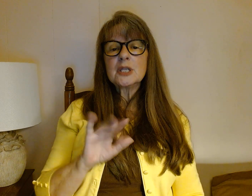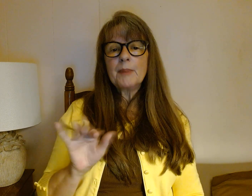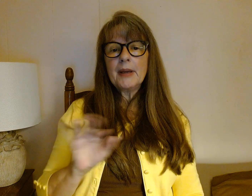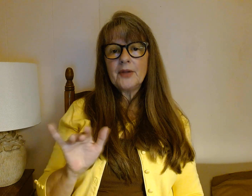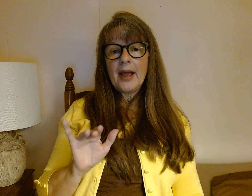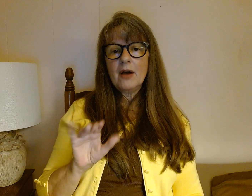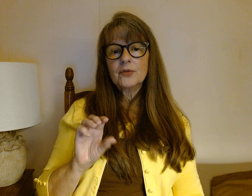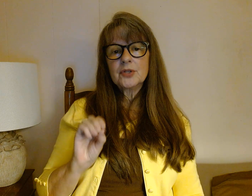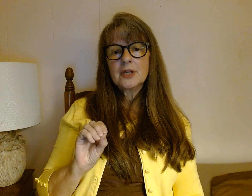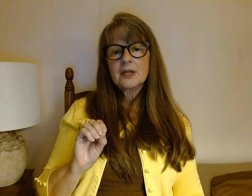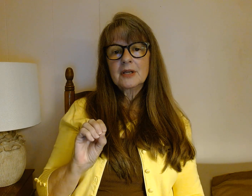spelled out,